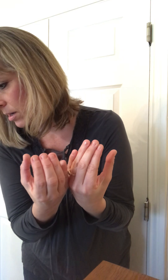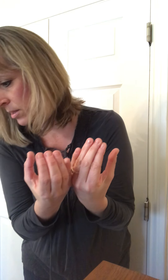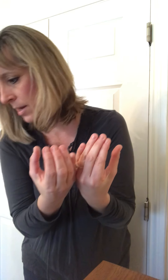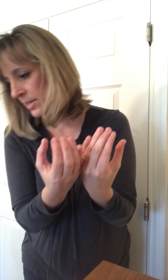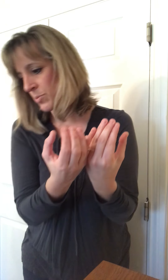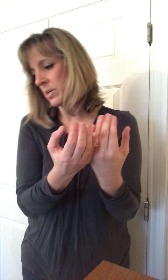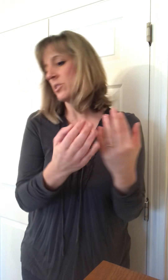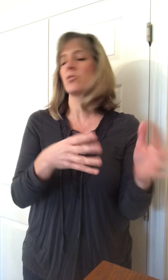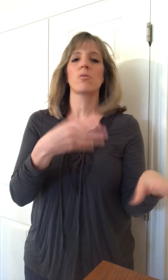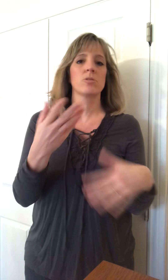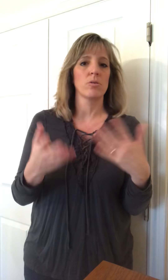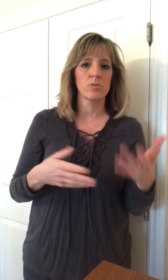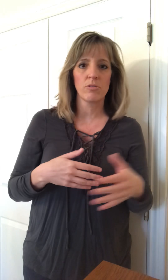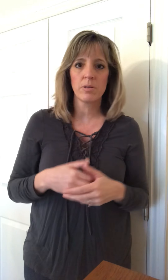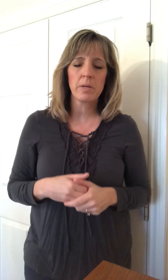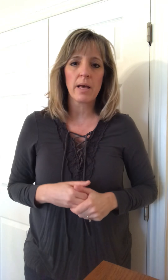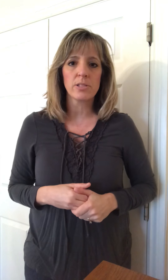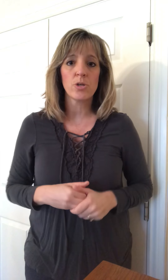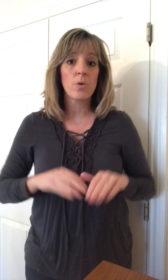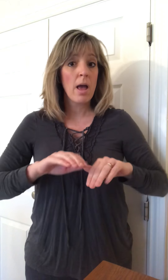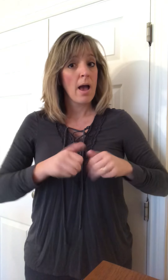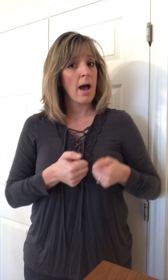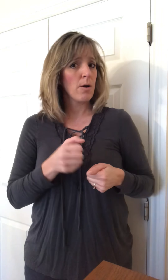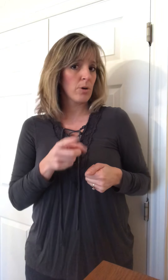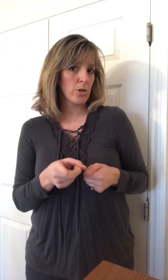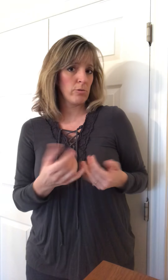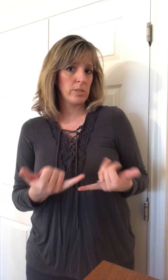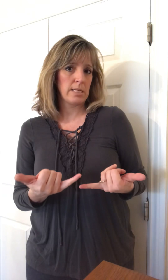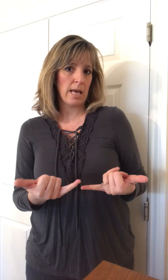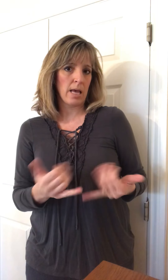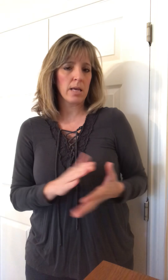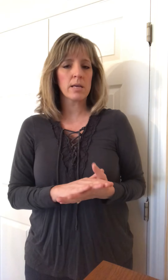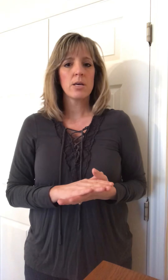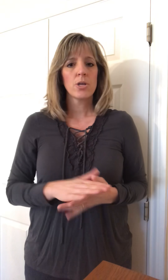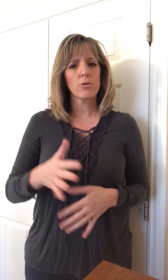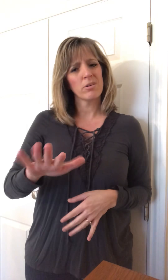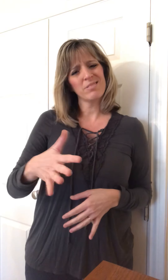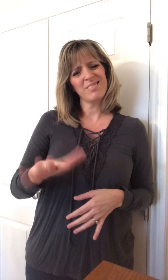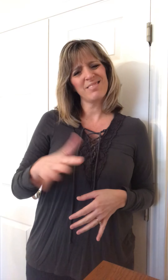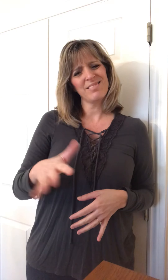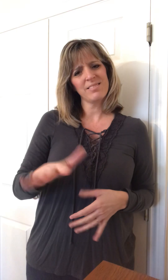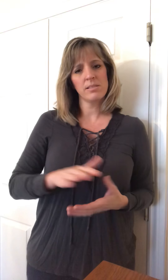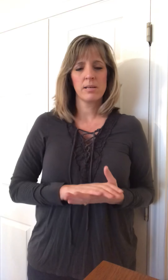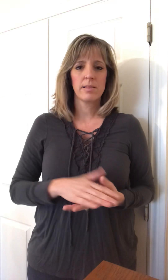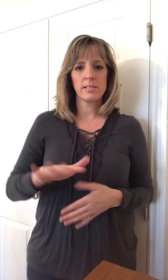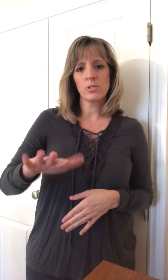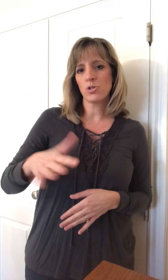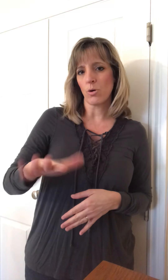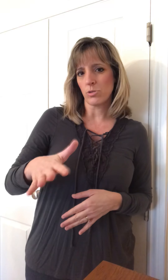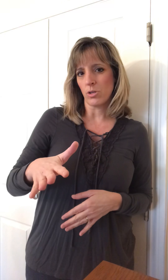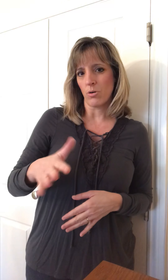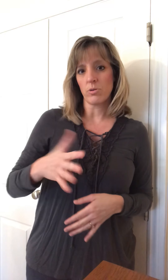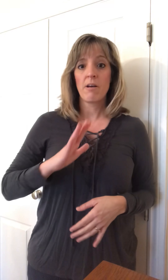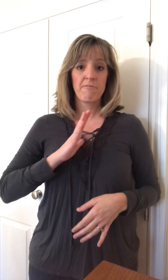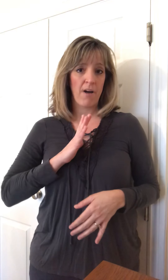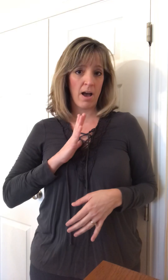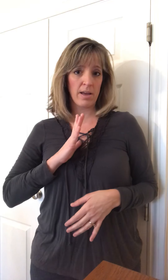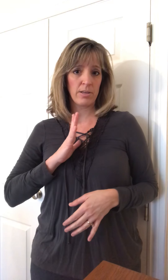The next one is so-so. So if somebody asks you, how are you today? You could go, oh, this is so-so. Fine, you